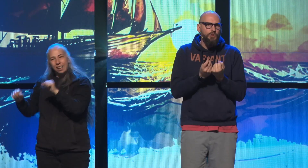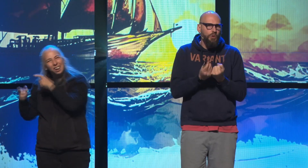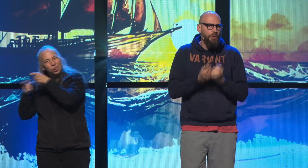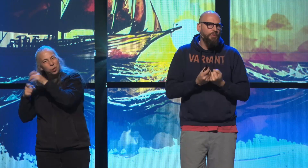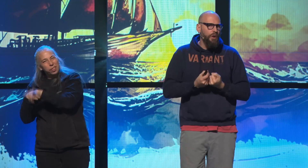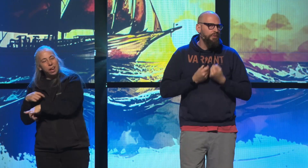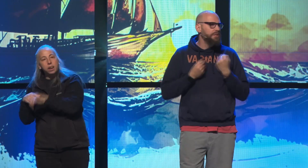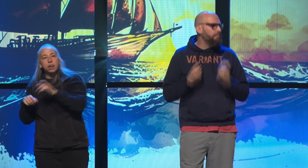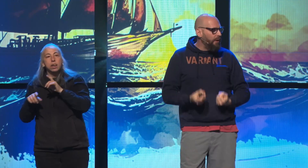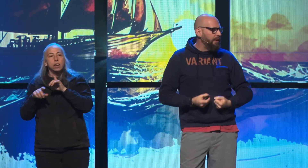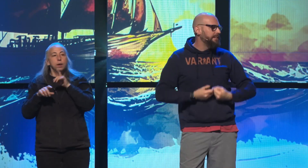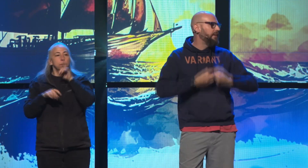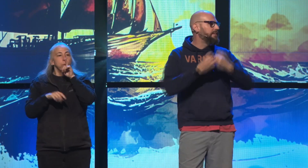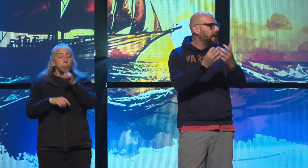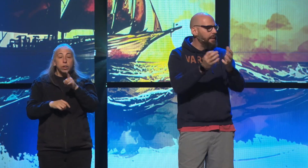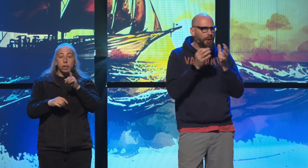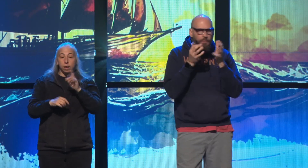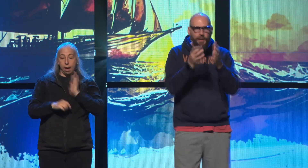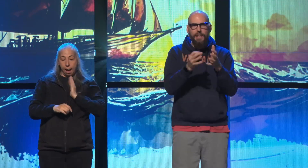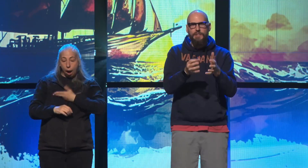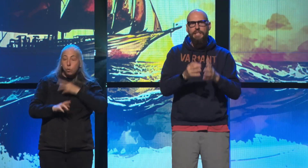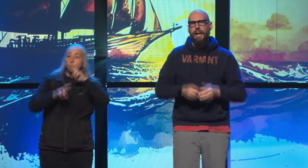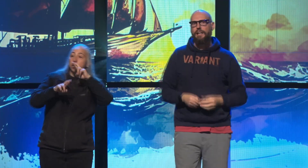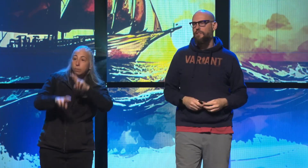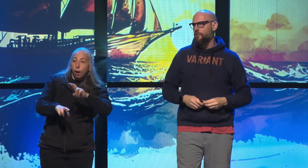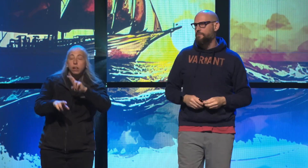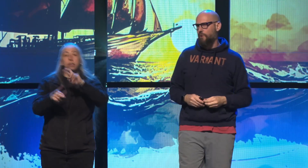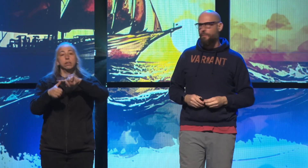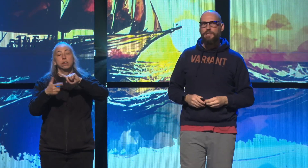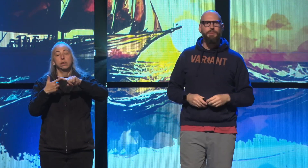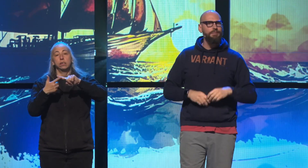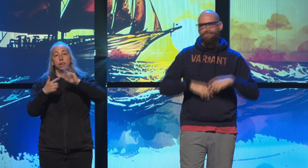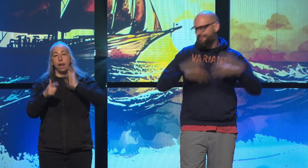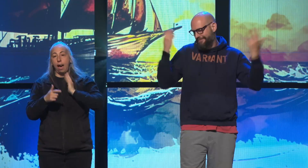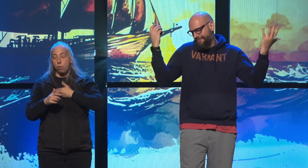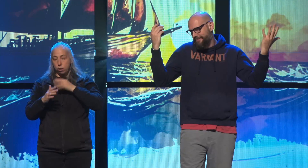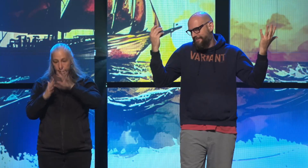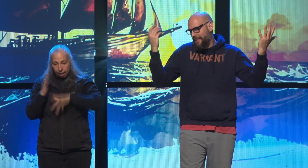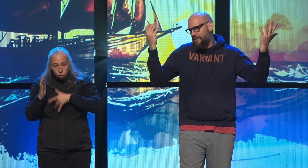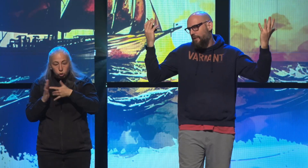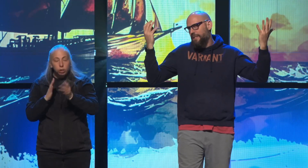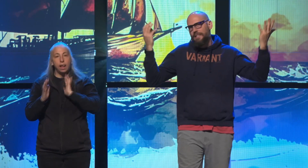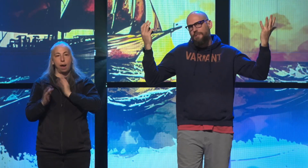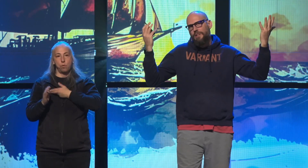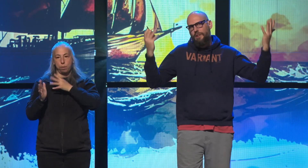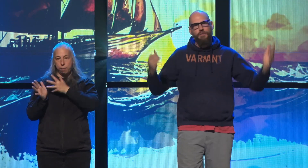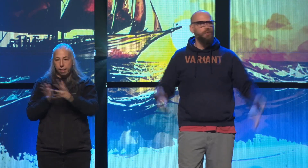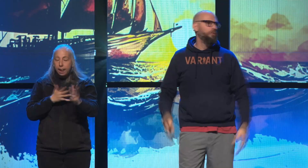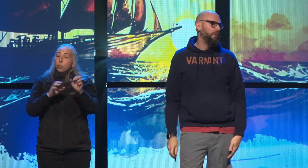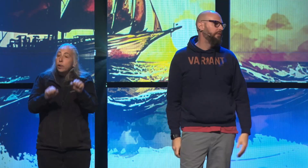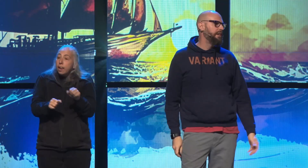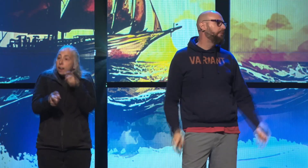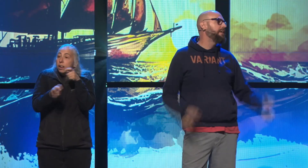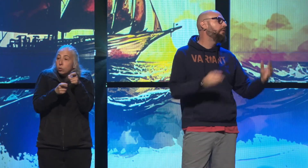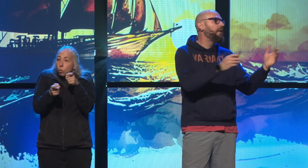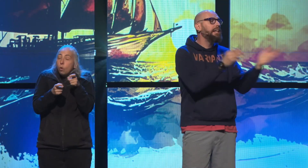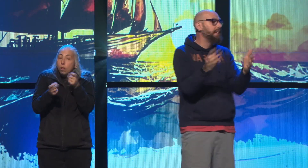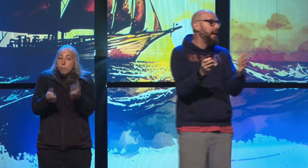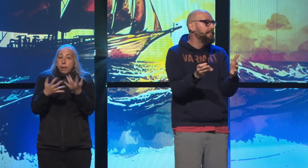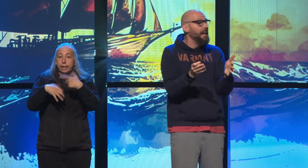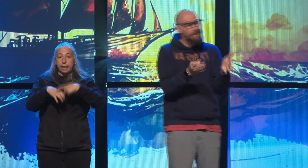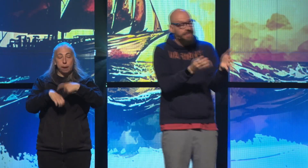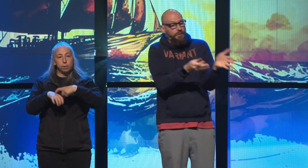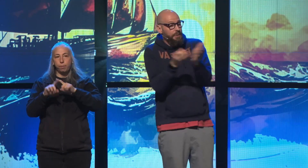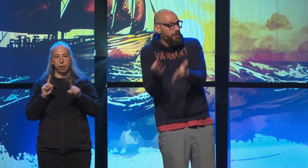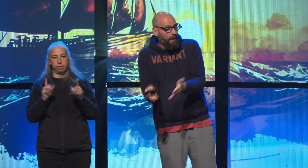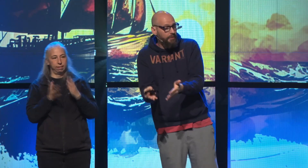sense of control over our response and our time and our plan of attack in those moments, but there's always things we don't have control over. And if we don't